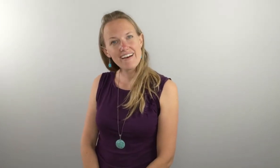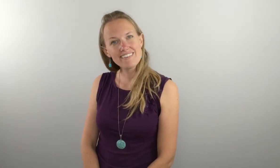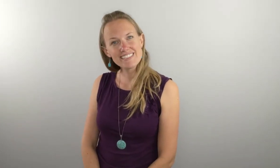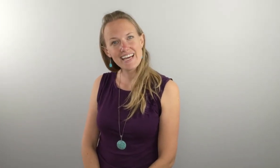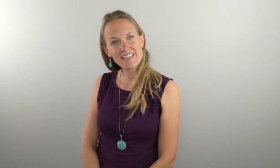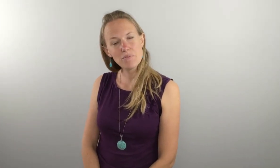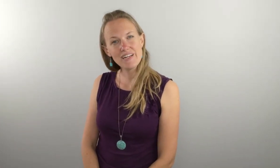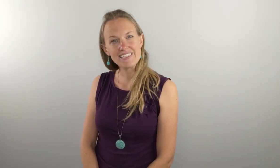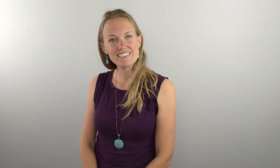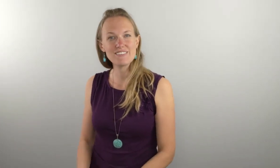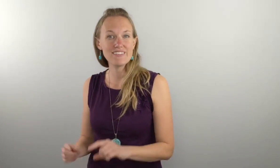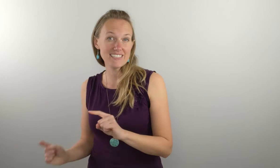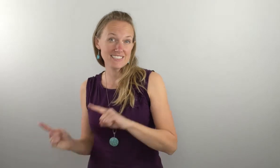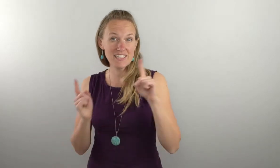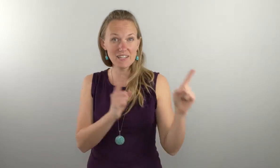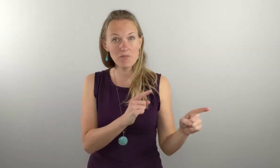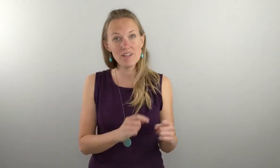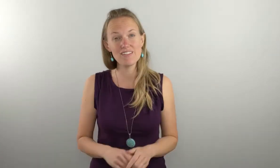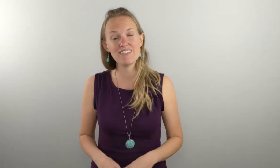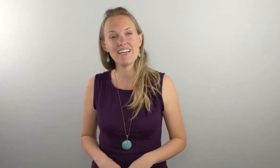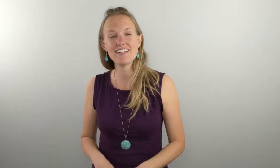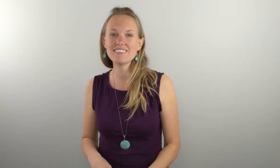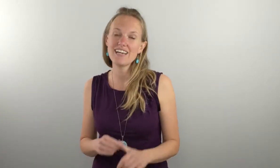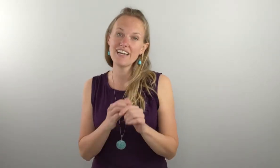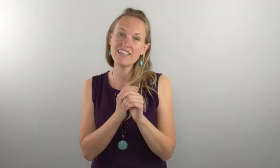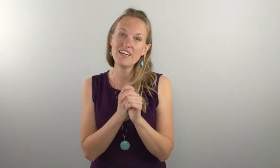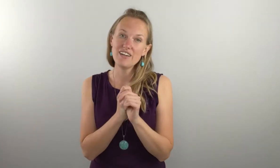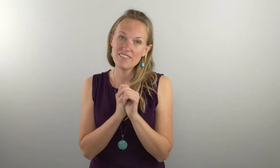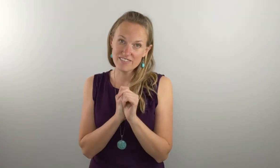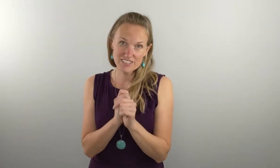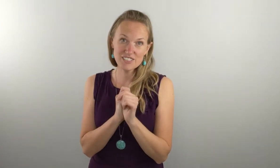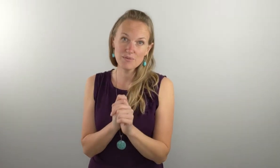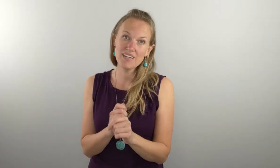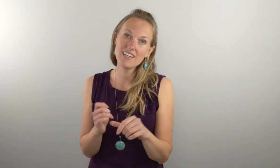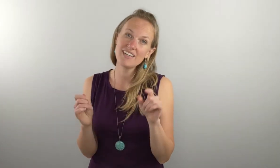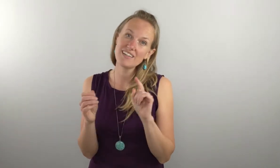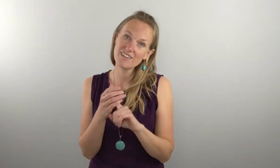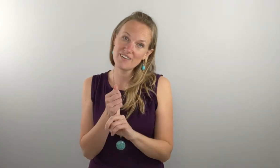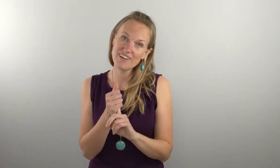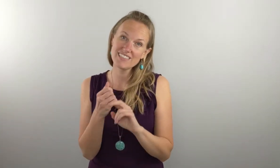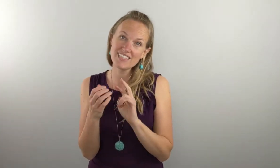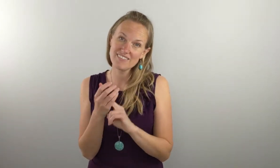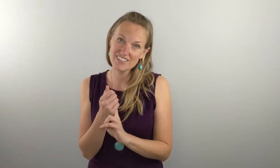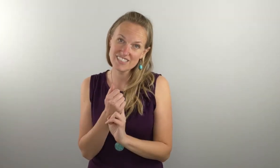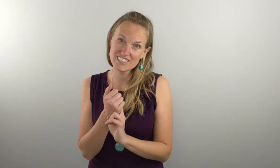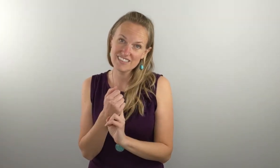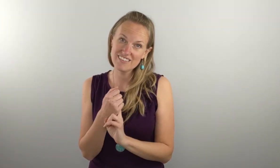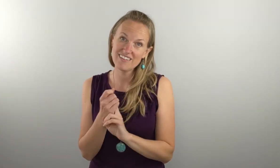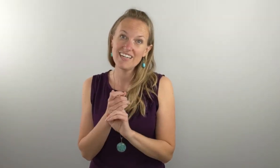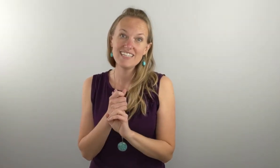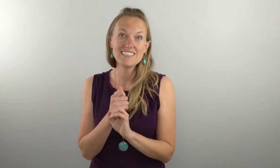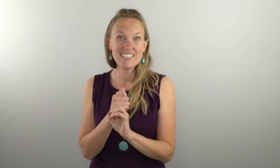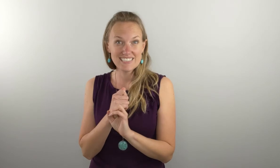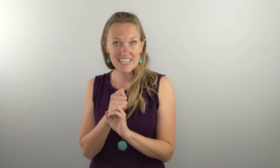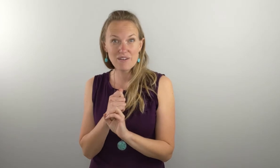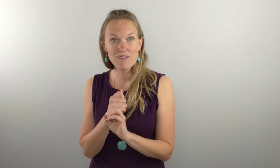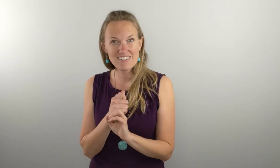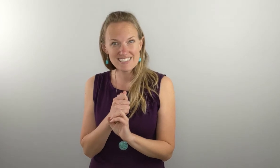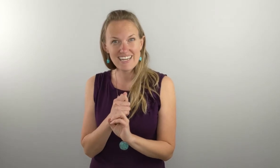to sign the bridge. So yesterday we learned how to sign verse 1, the chorus, and verse 2. Today we are